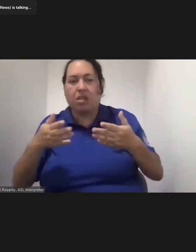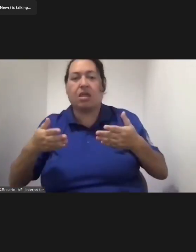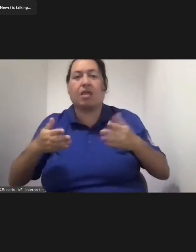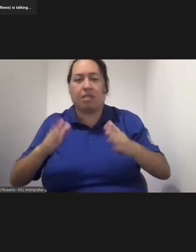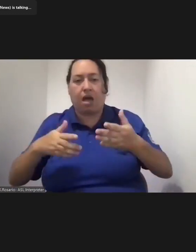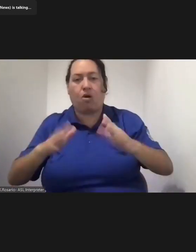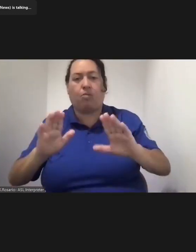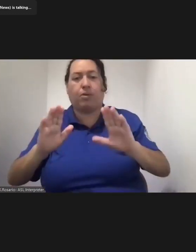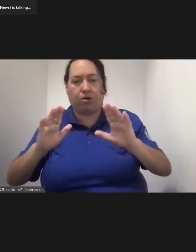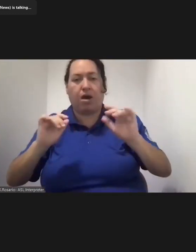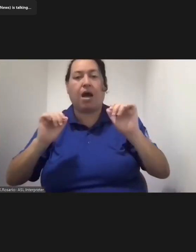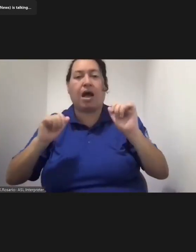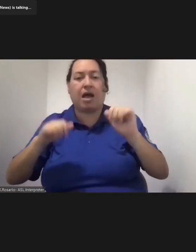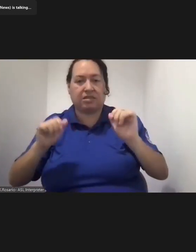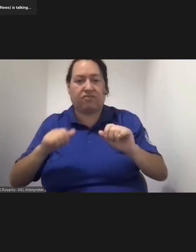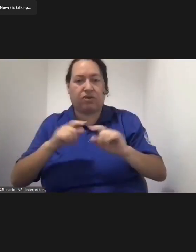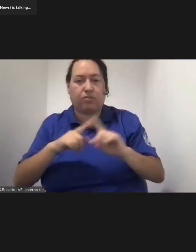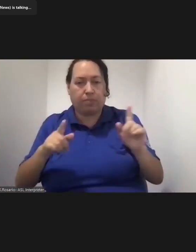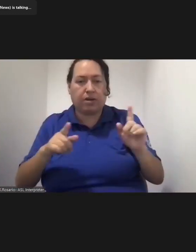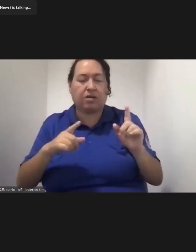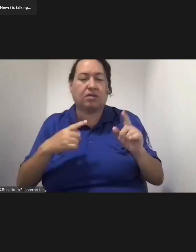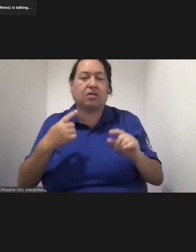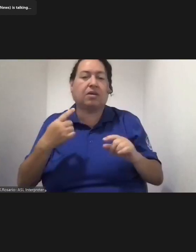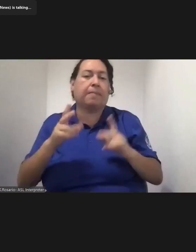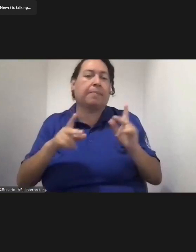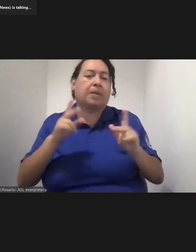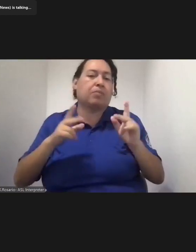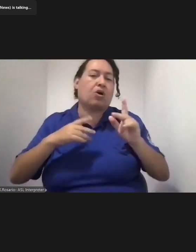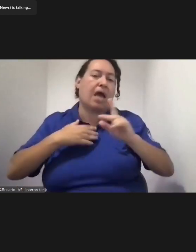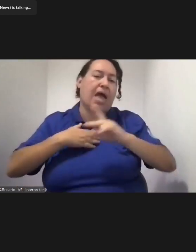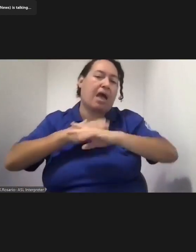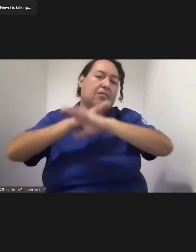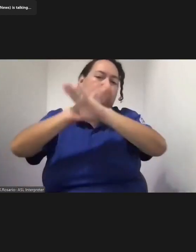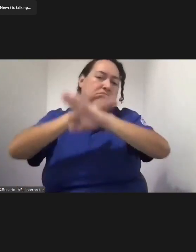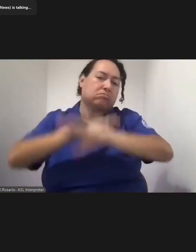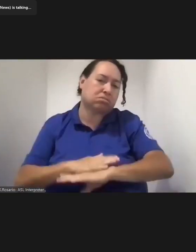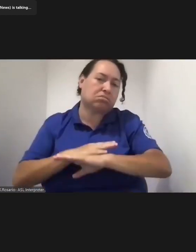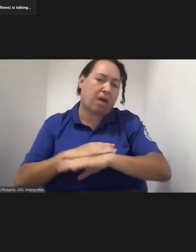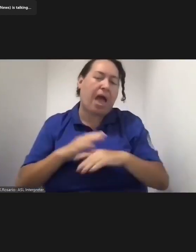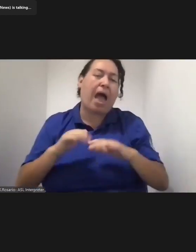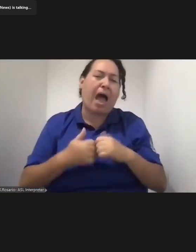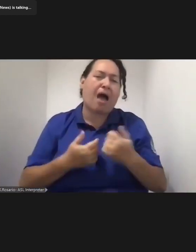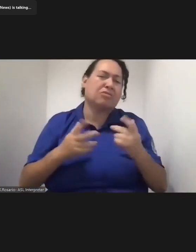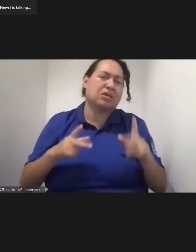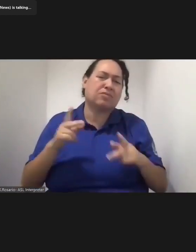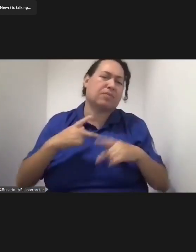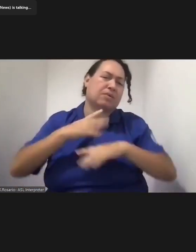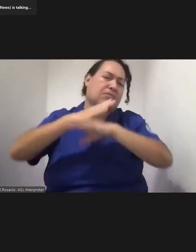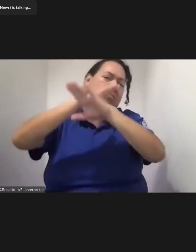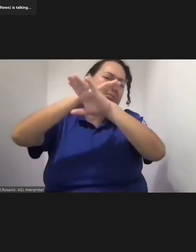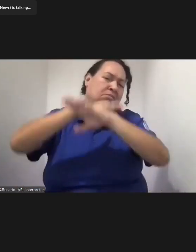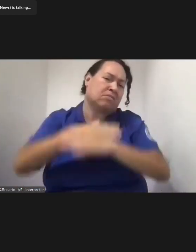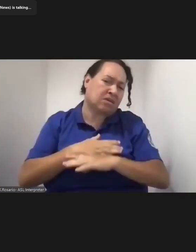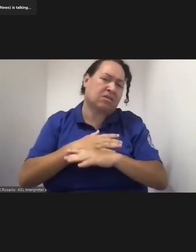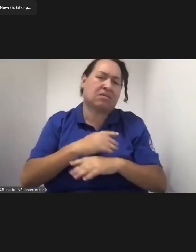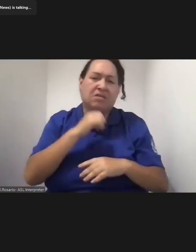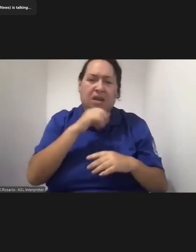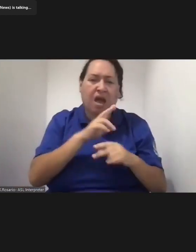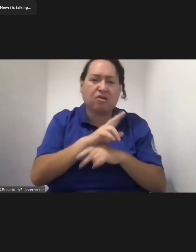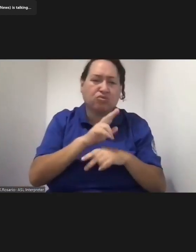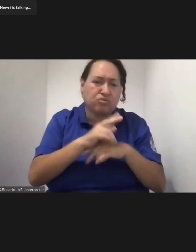that somehow people had let their guard down. The issue is letting your guard down. How did people let their guard down? Were they not wearing masks? Were they,